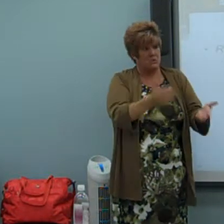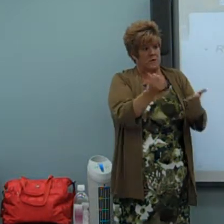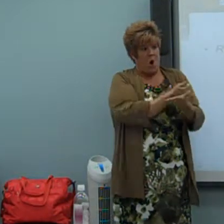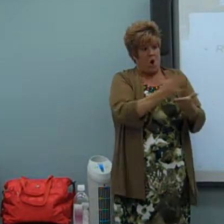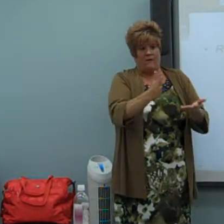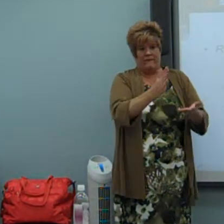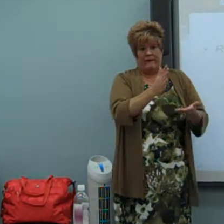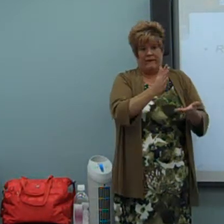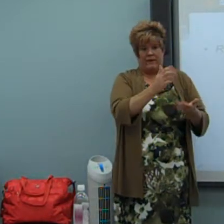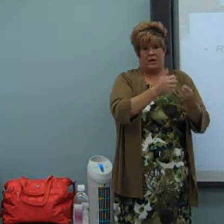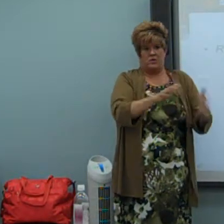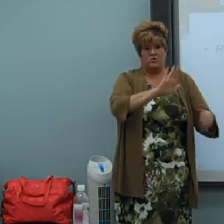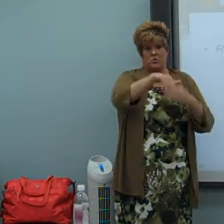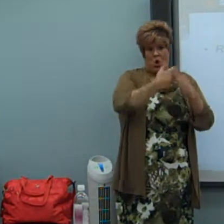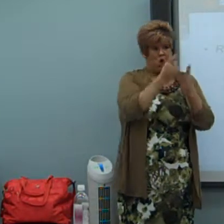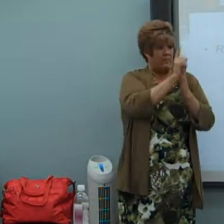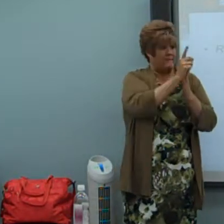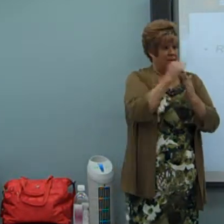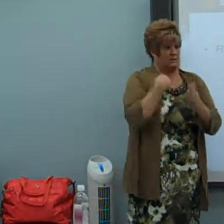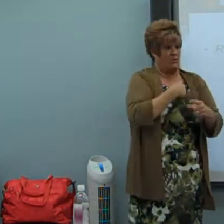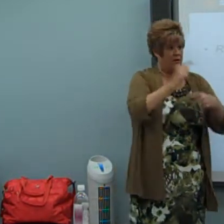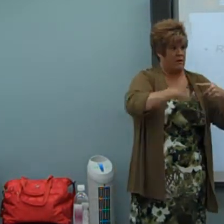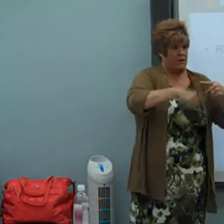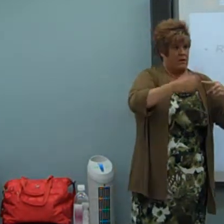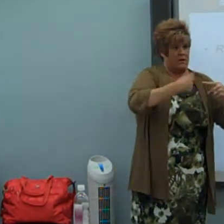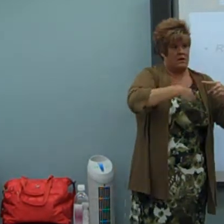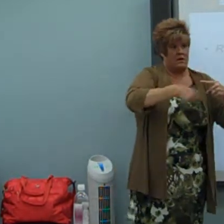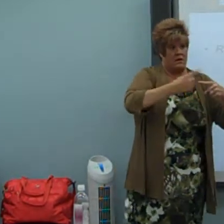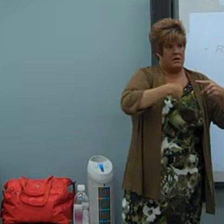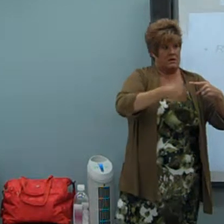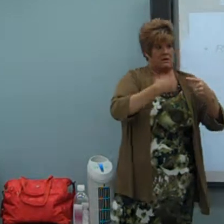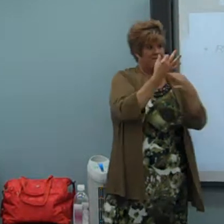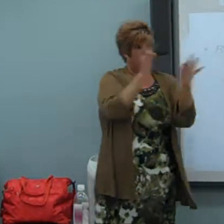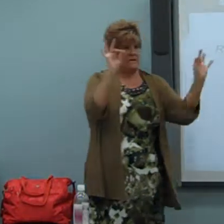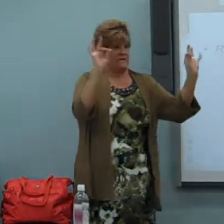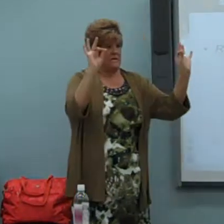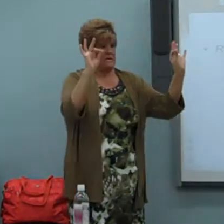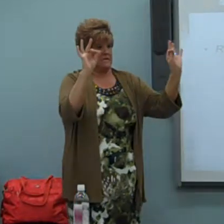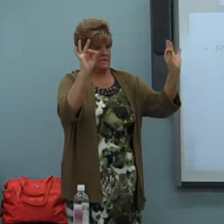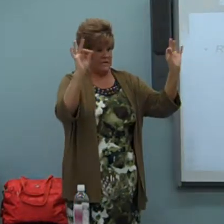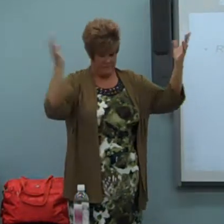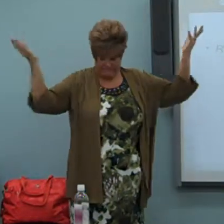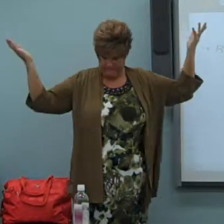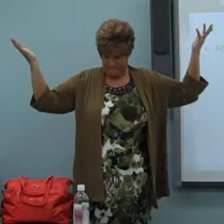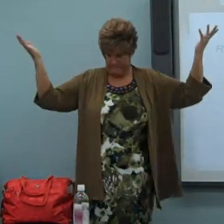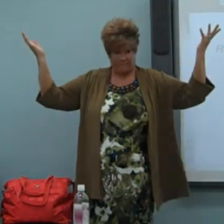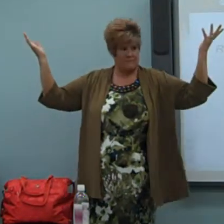happening. We're losing everything. We're losing all of those minutes that are wrapped up. Everything has become free